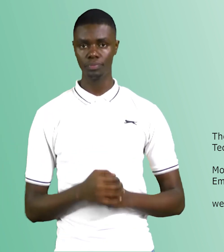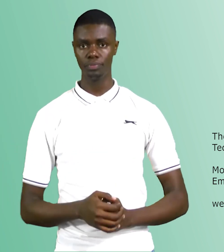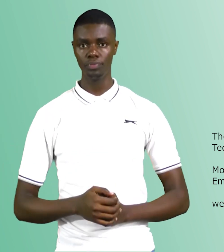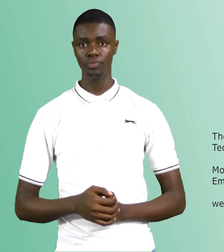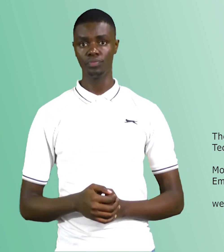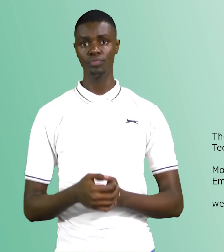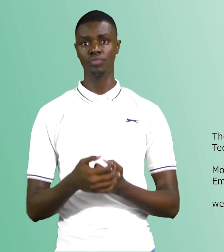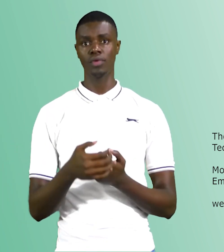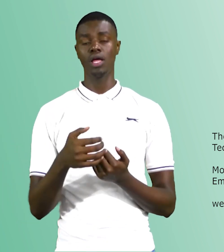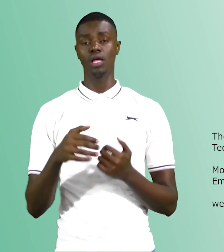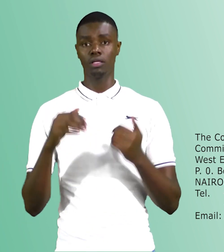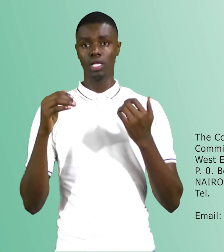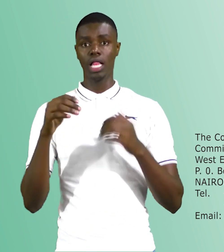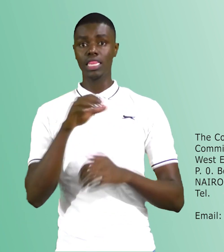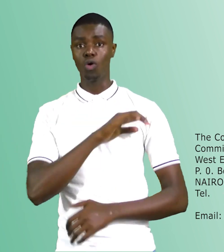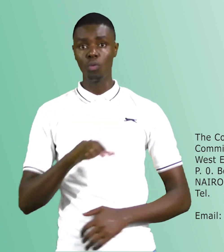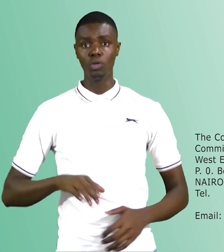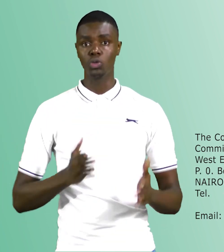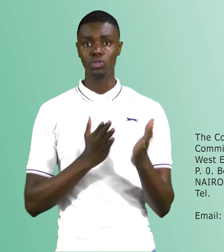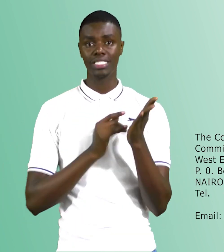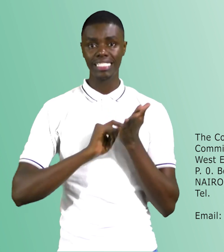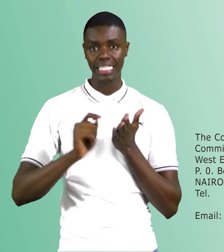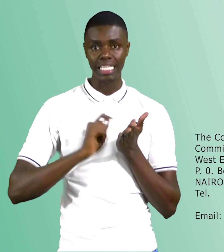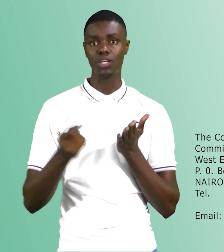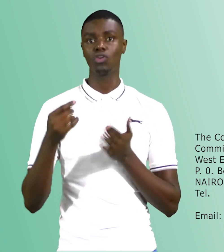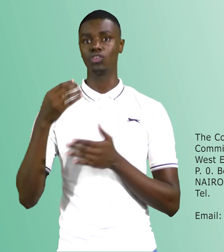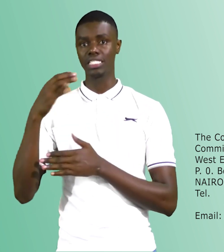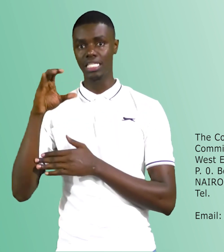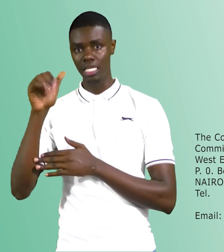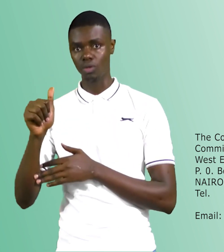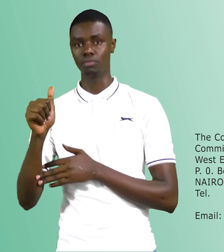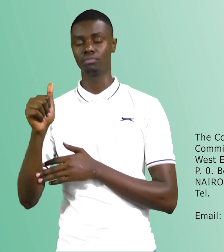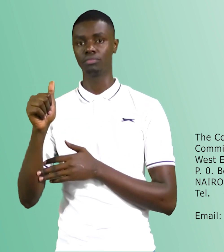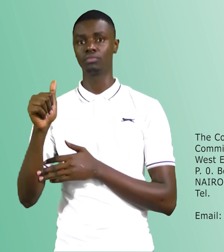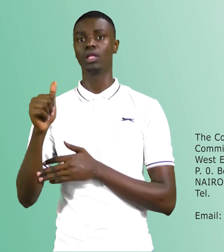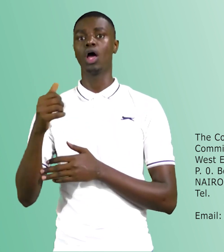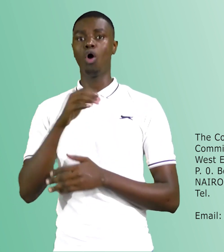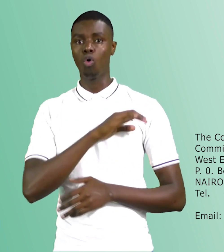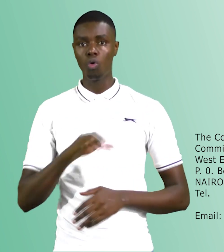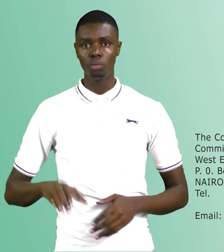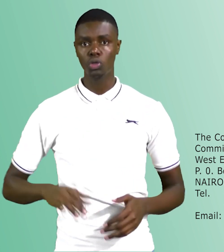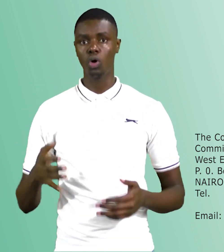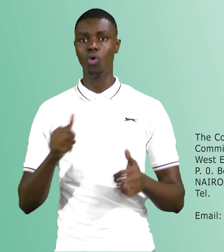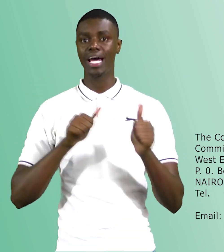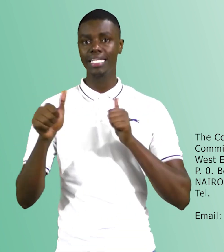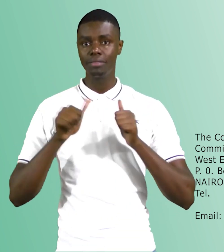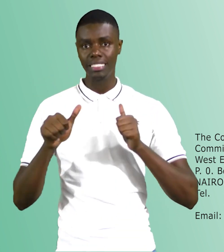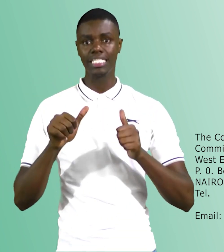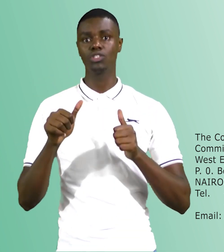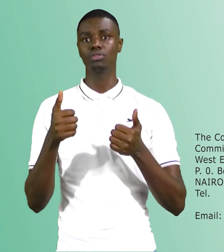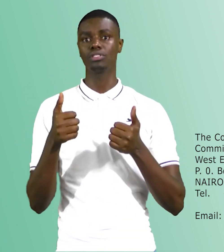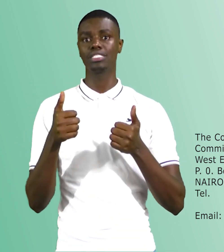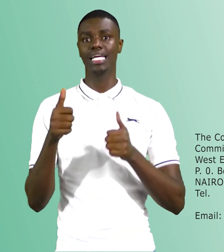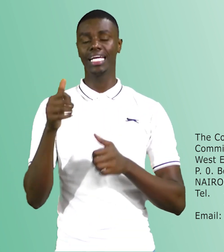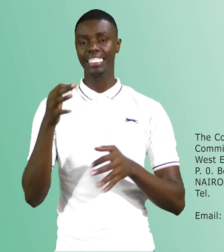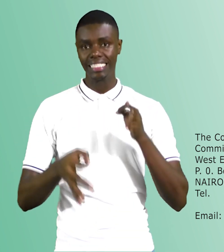www.tum.ac.ke. The Commission Secretary or the Chief Executive Officer. Commission on Administration